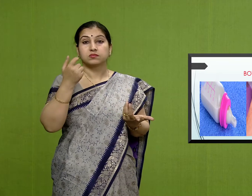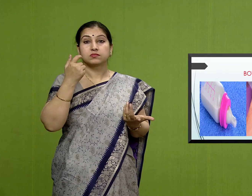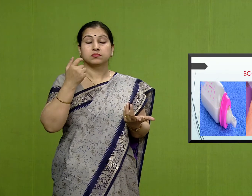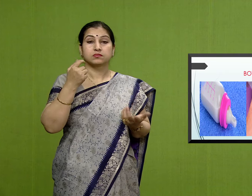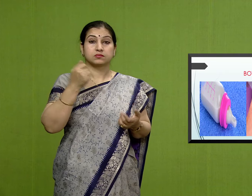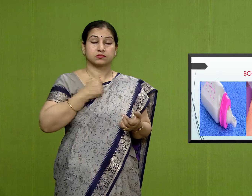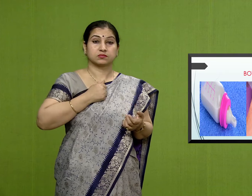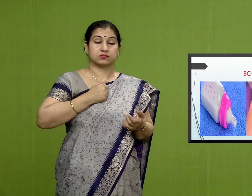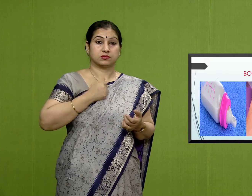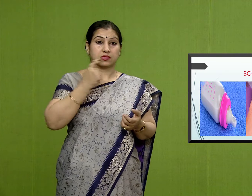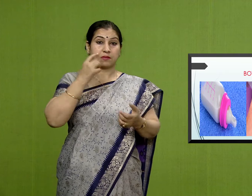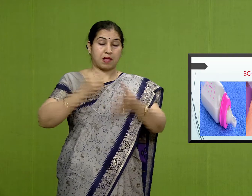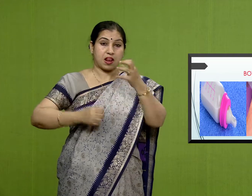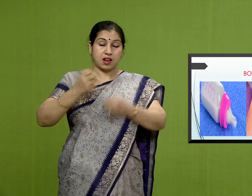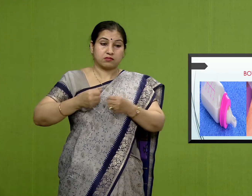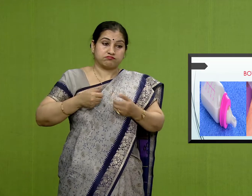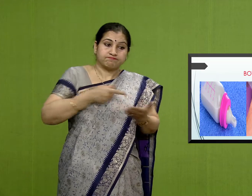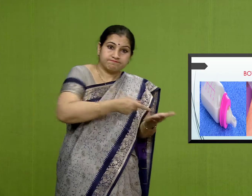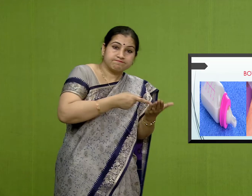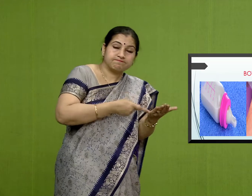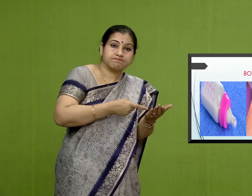continuing breastfeeding their child.